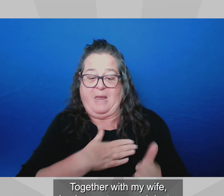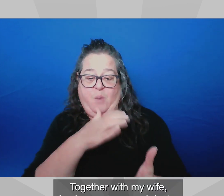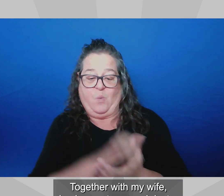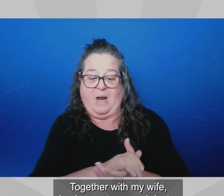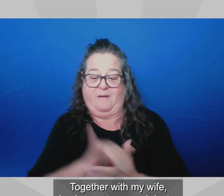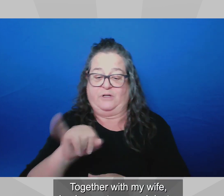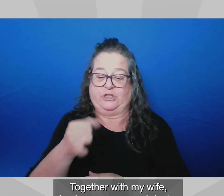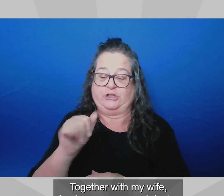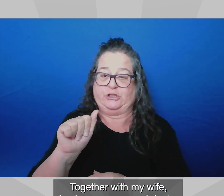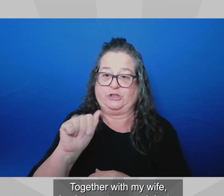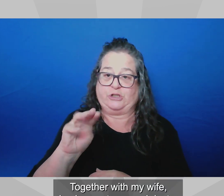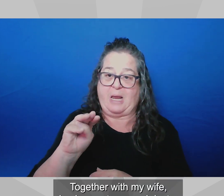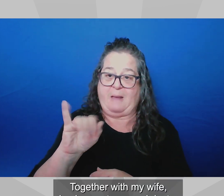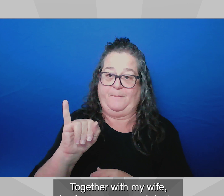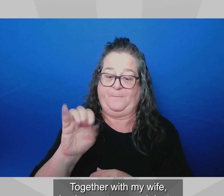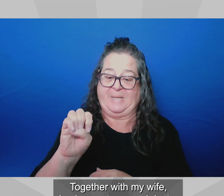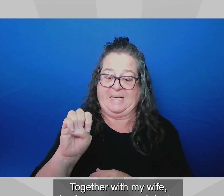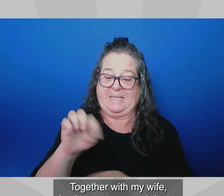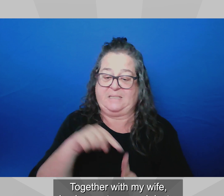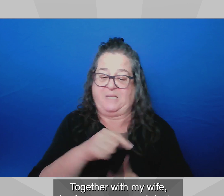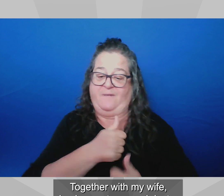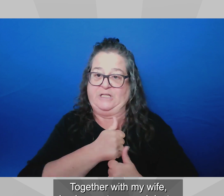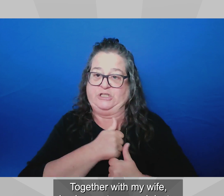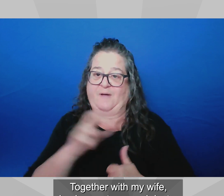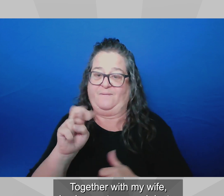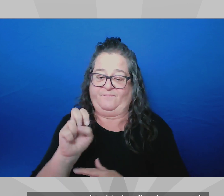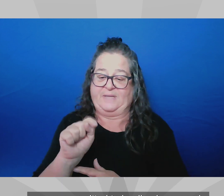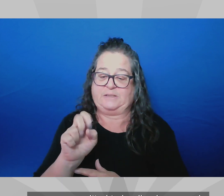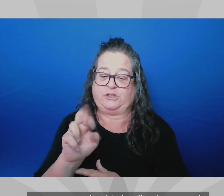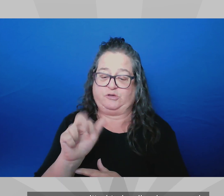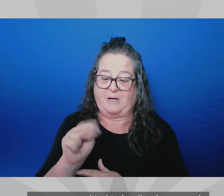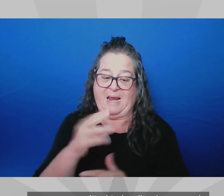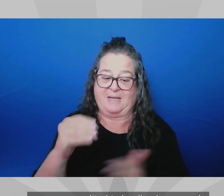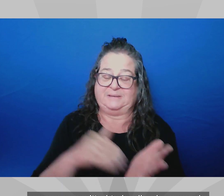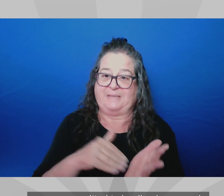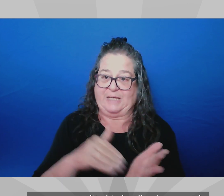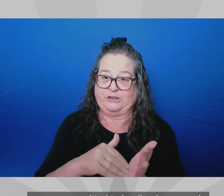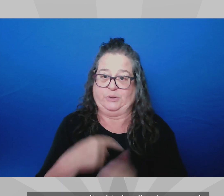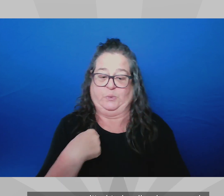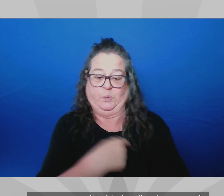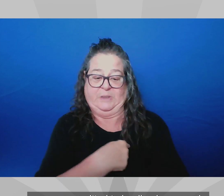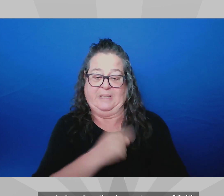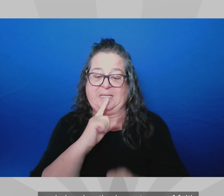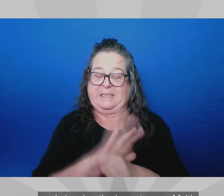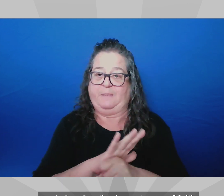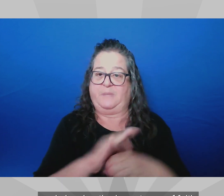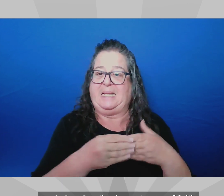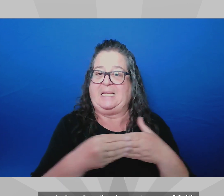Together with my wife, Jamie, a veteran and doctor, we are committed to leading by example and showing the importance